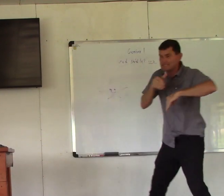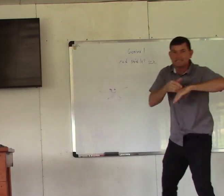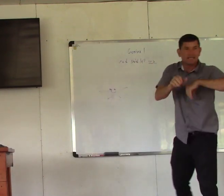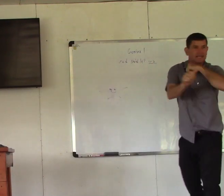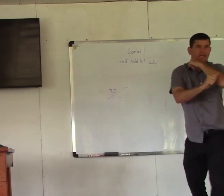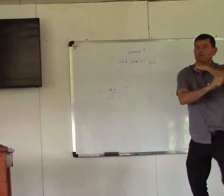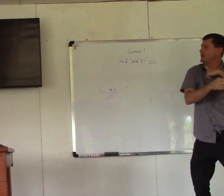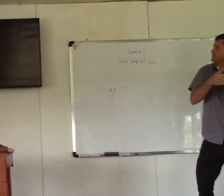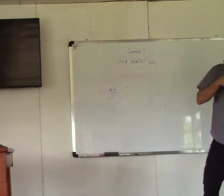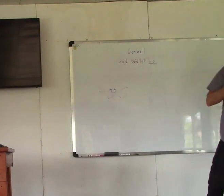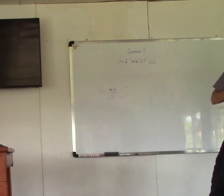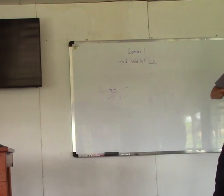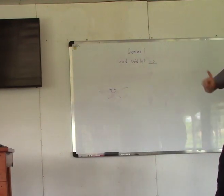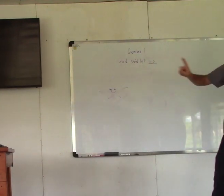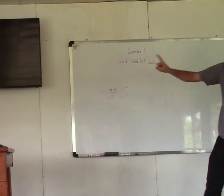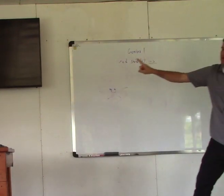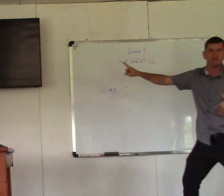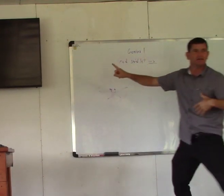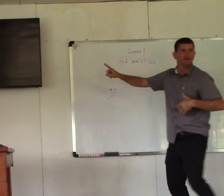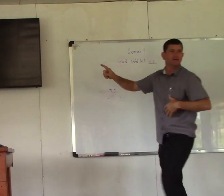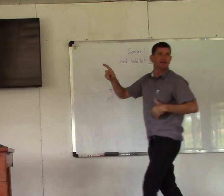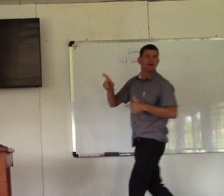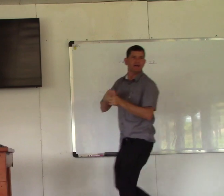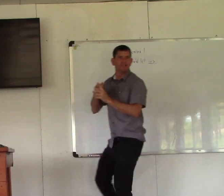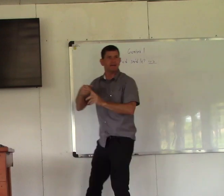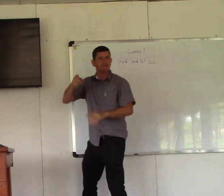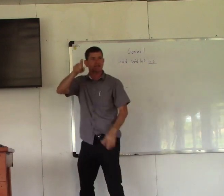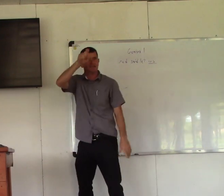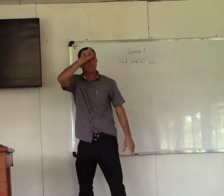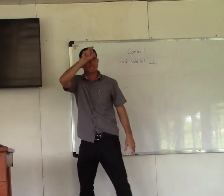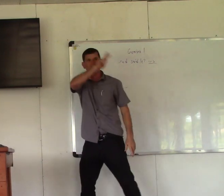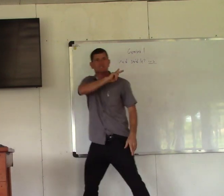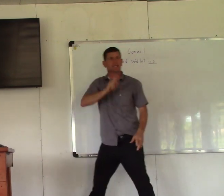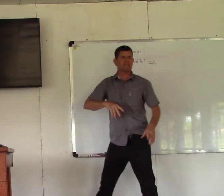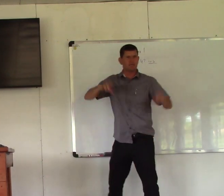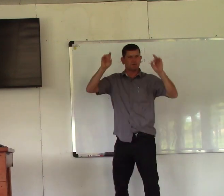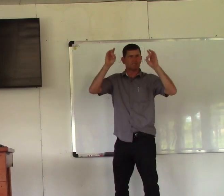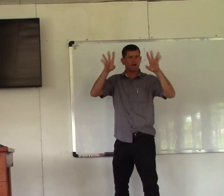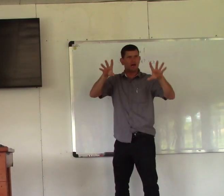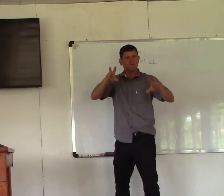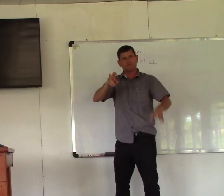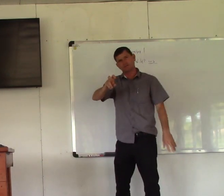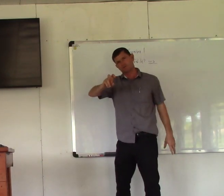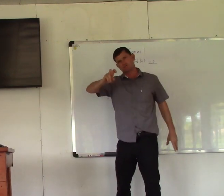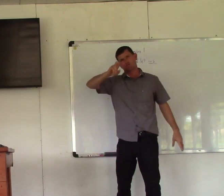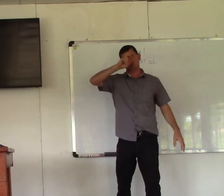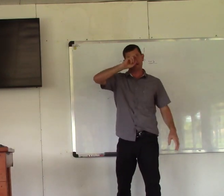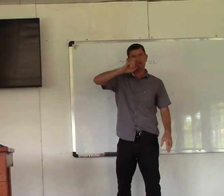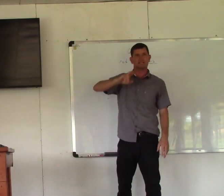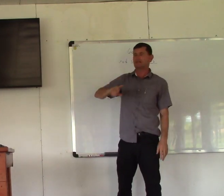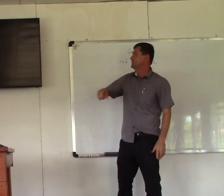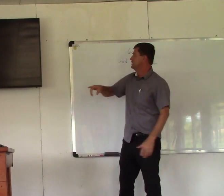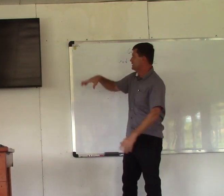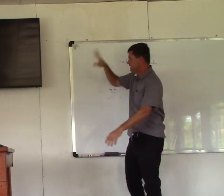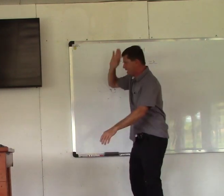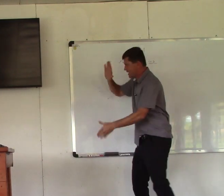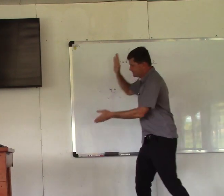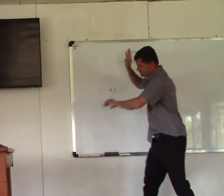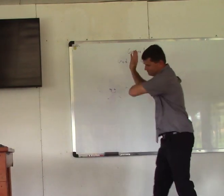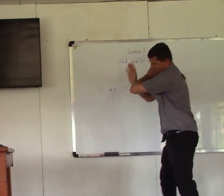sent Abraham, sent there. And then Egyptian king, who was awful, he was strict. God